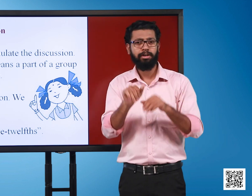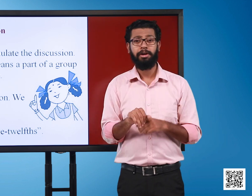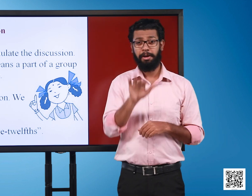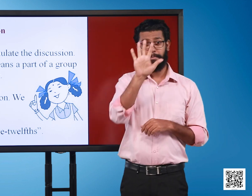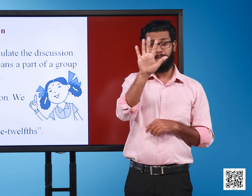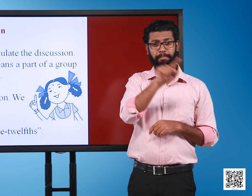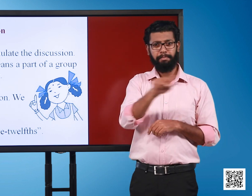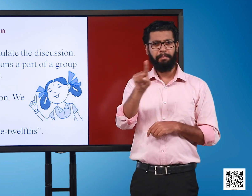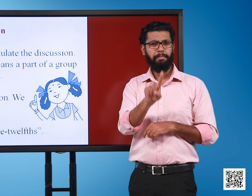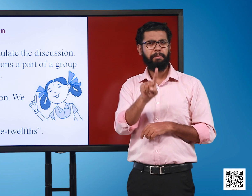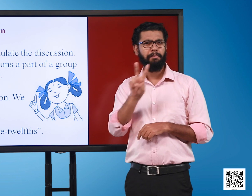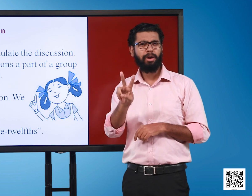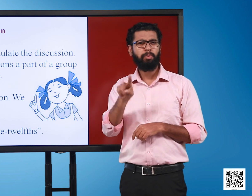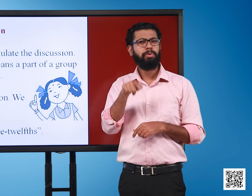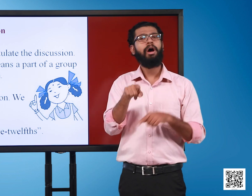5 upon 12 is a fraction.